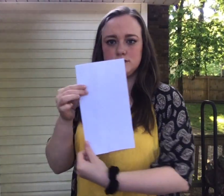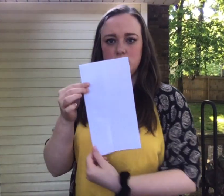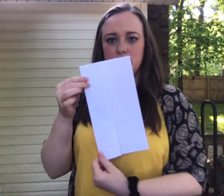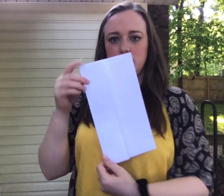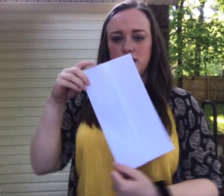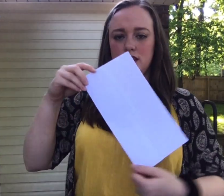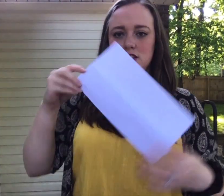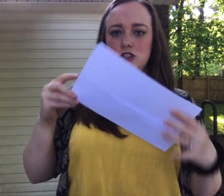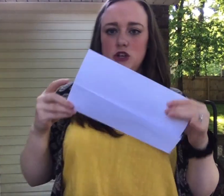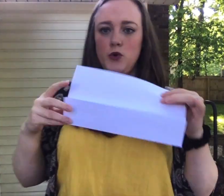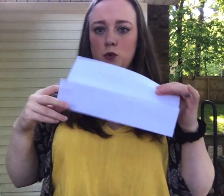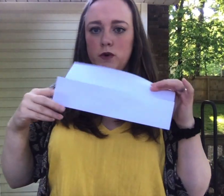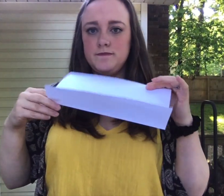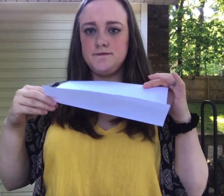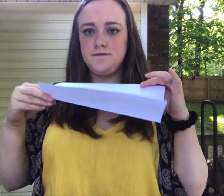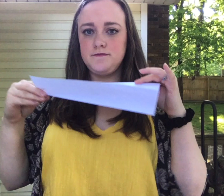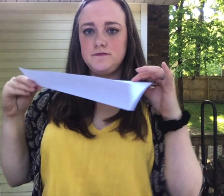Like so.